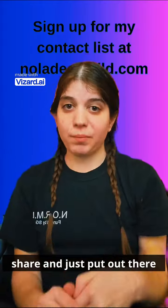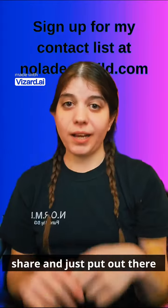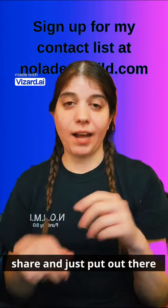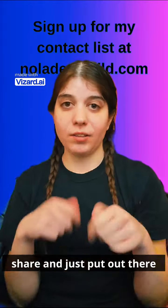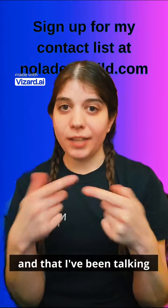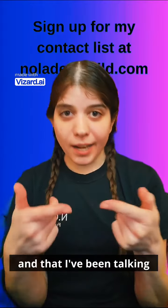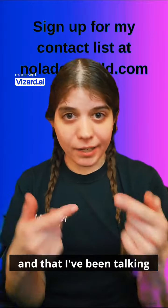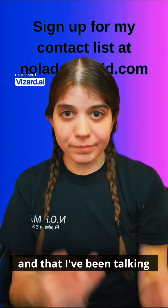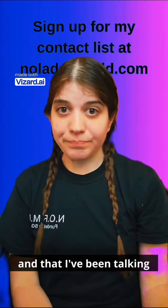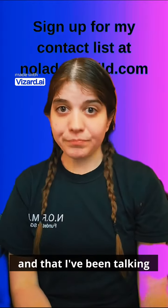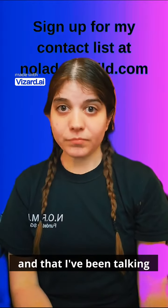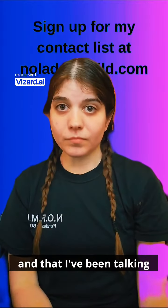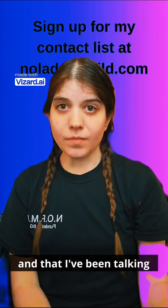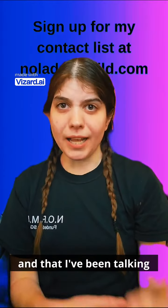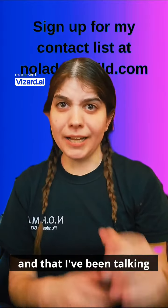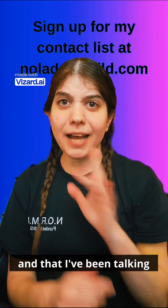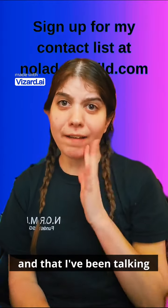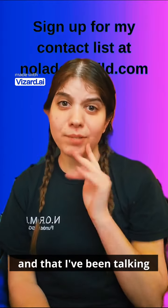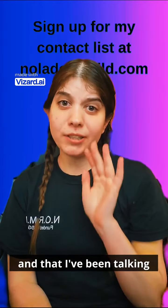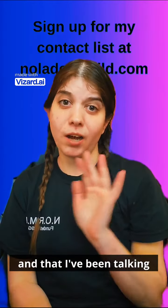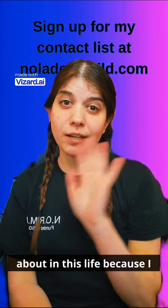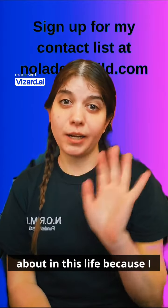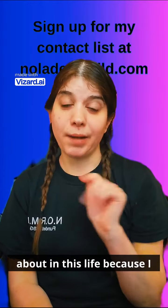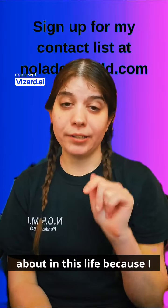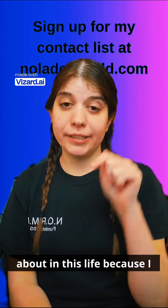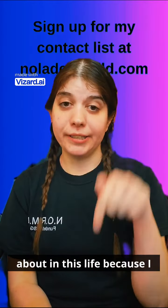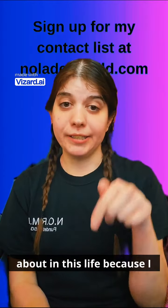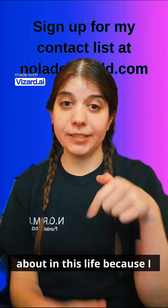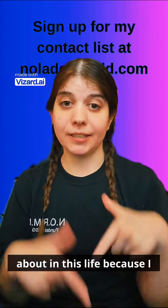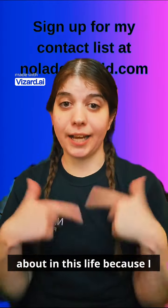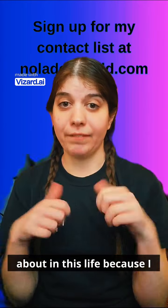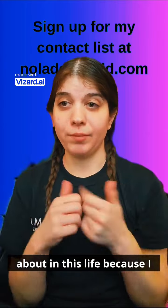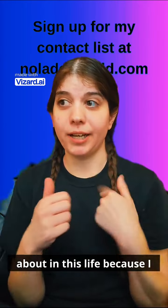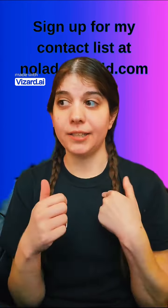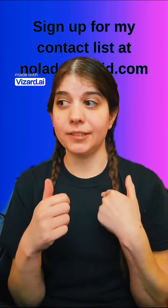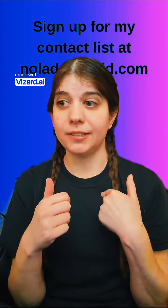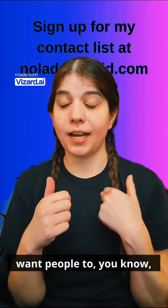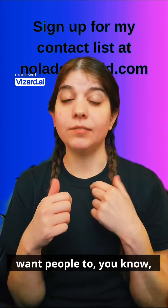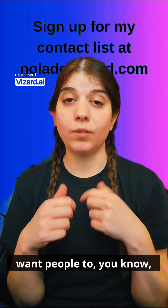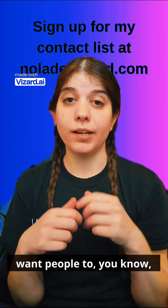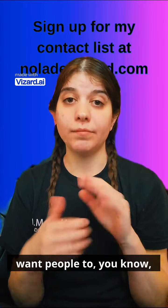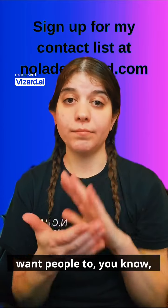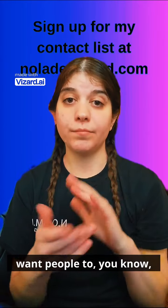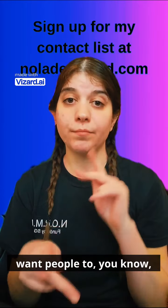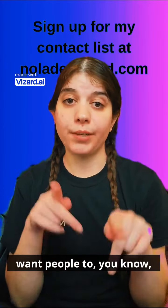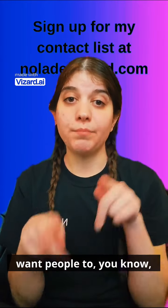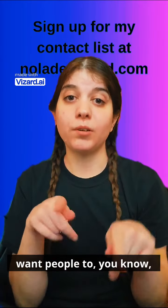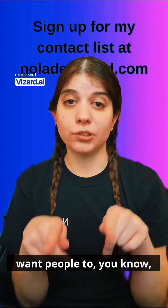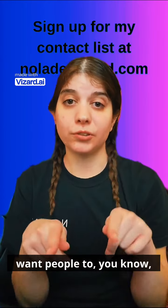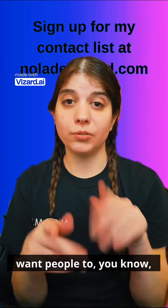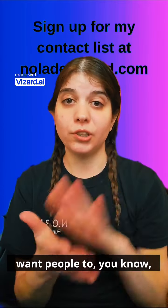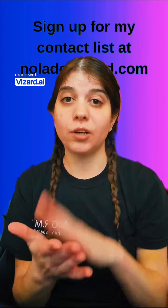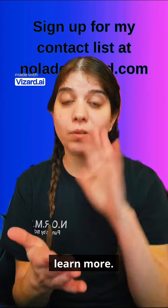out there, and that I've been talking about in this live, because I want people to, you know,